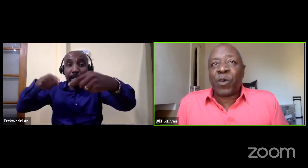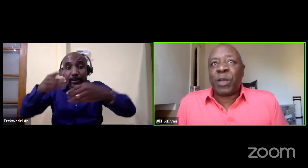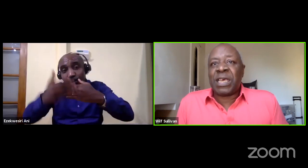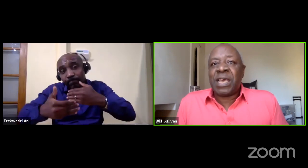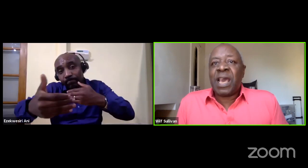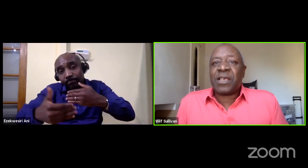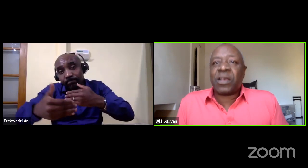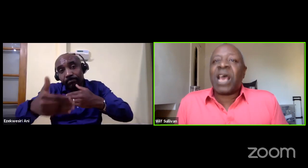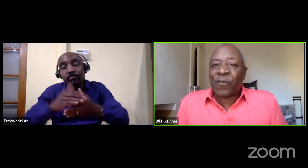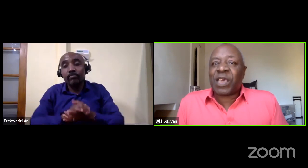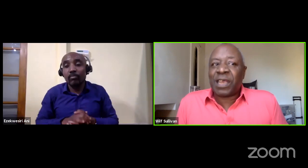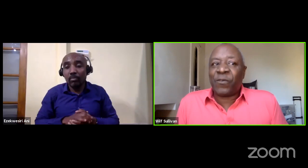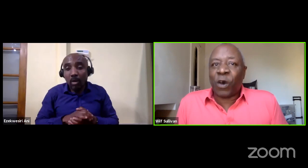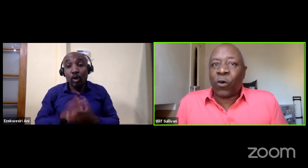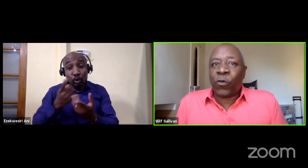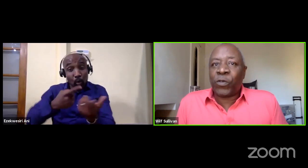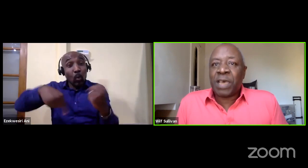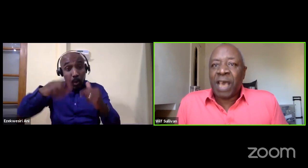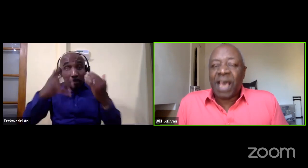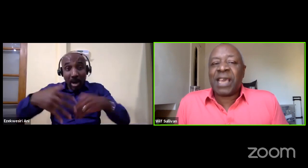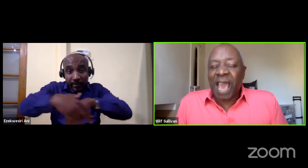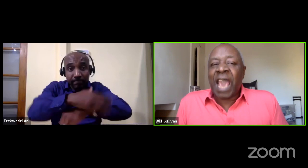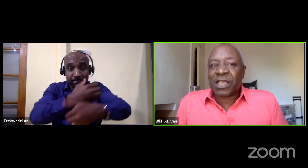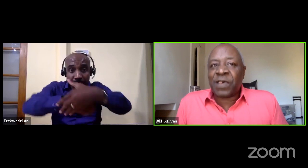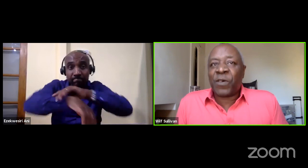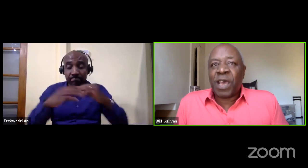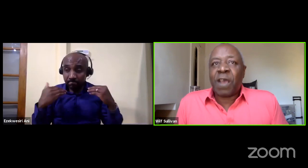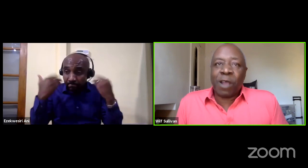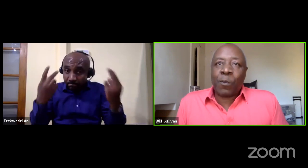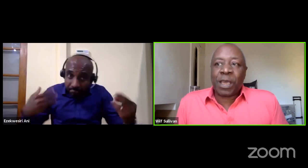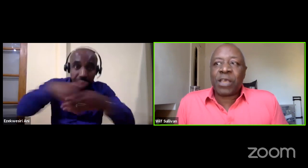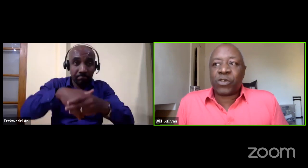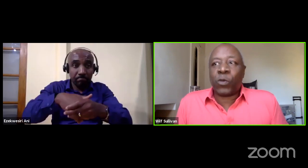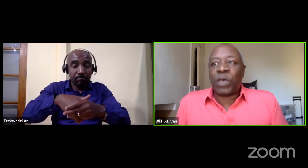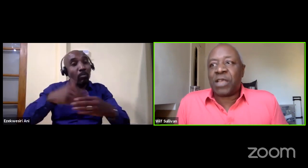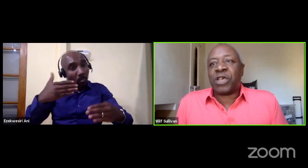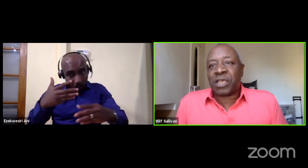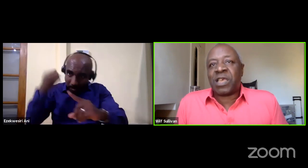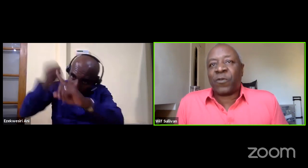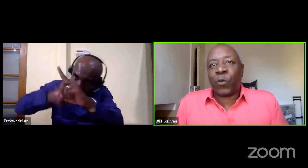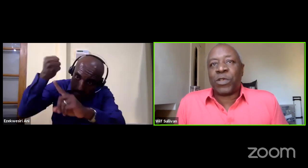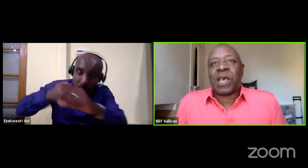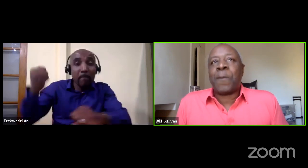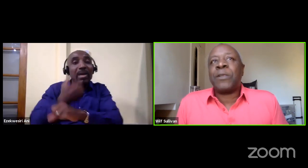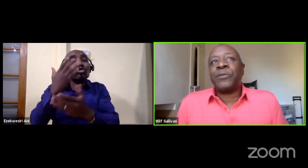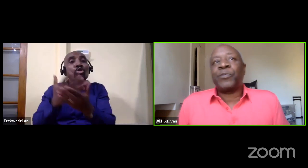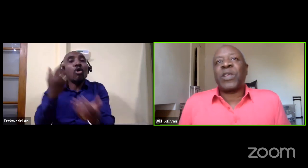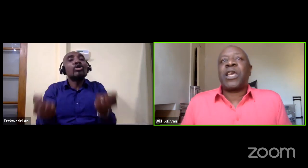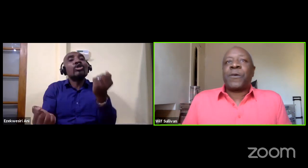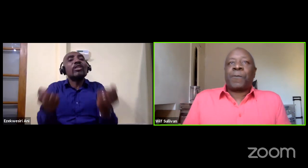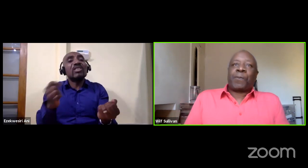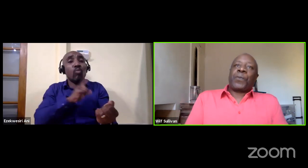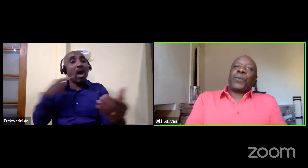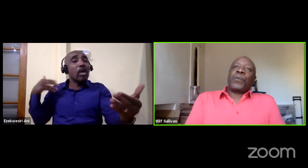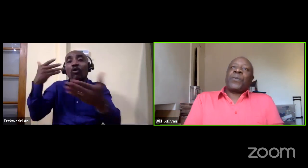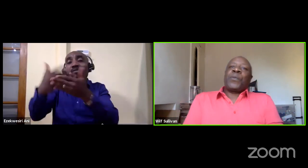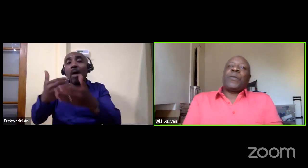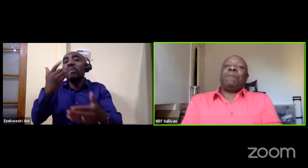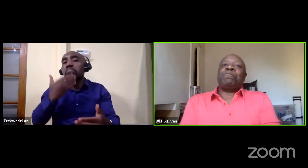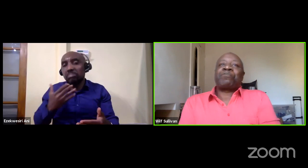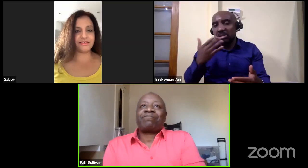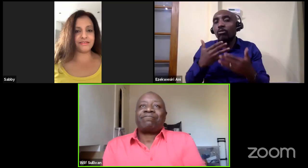you know, everybody is going to have to get involved and get active around making sure we get justice for what's happened. Thank you.